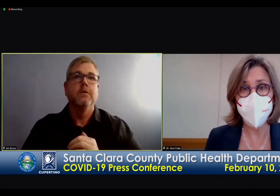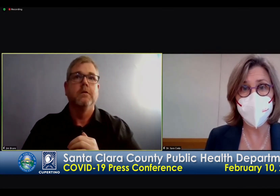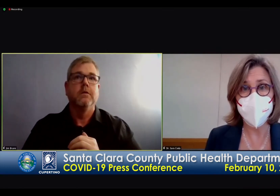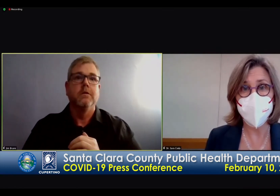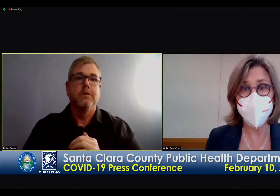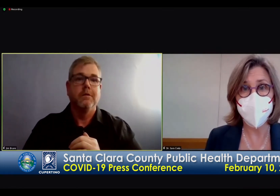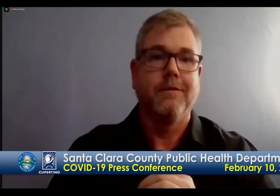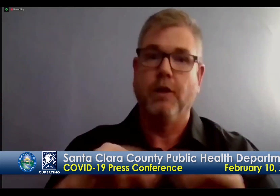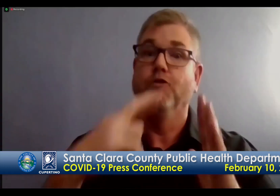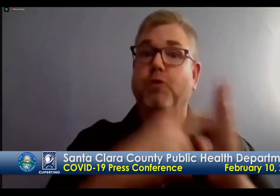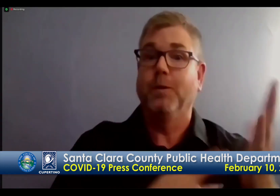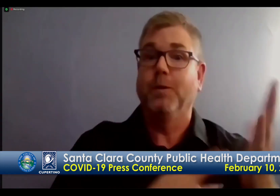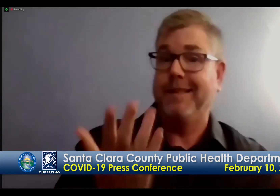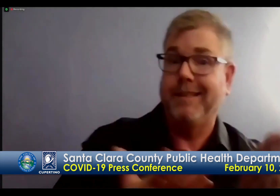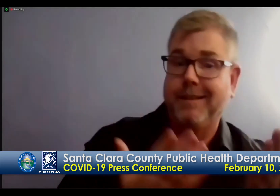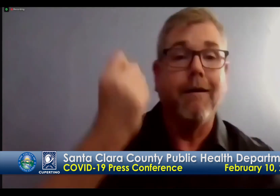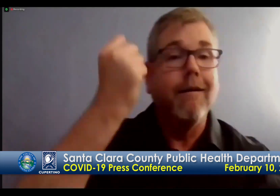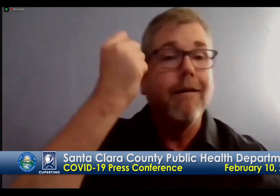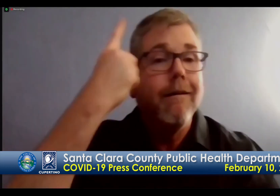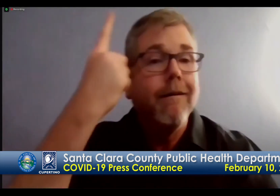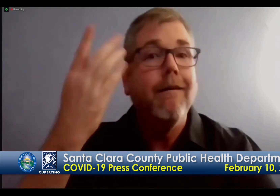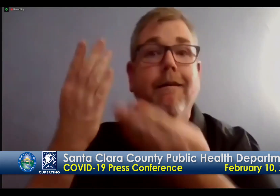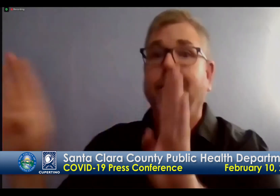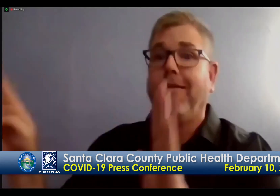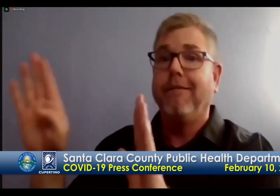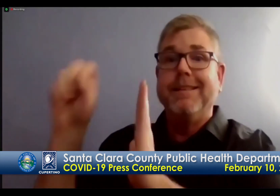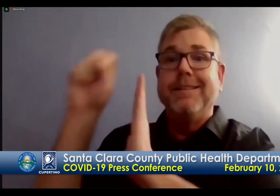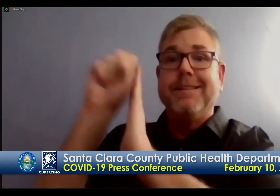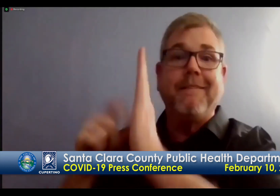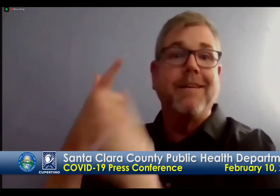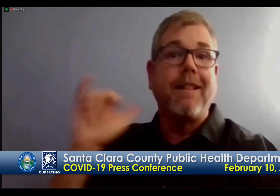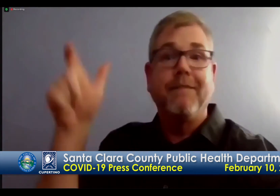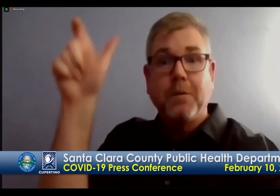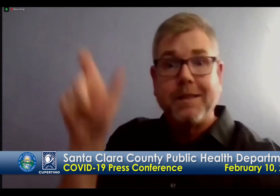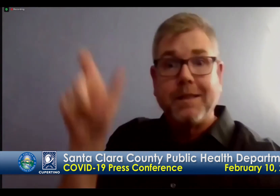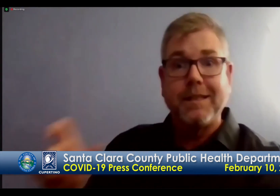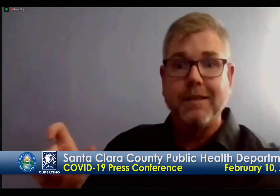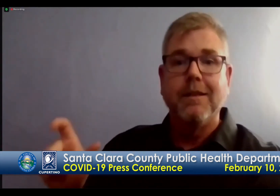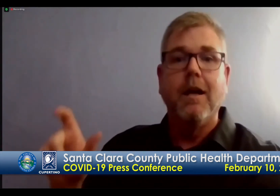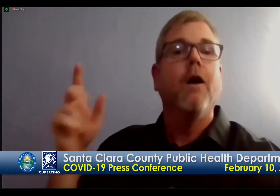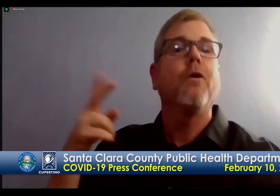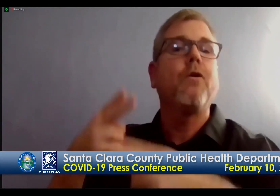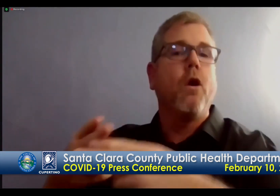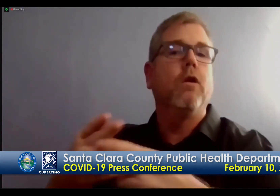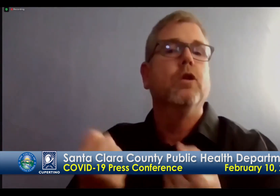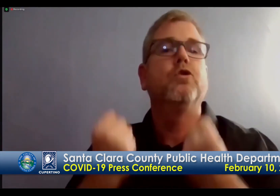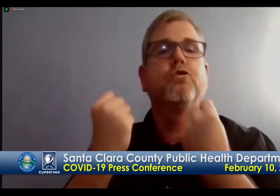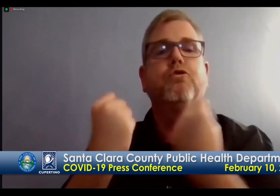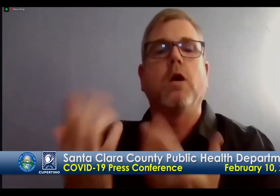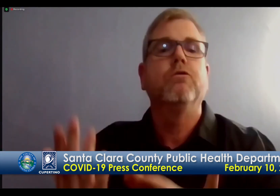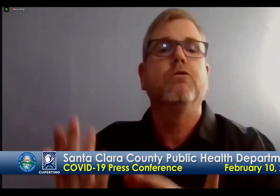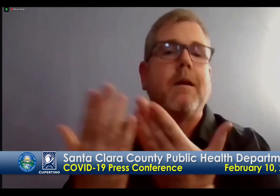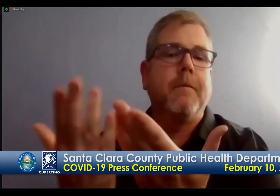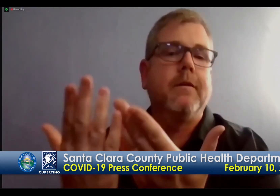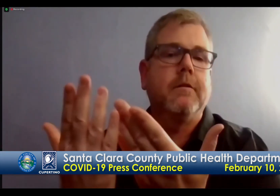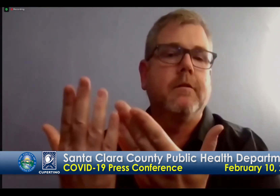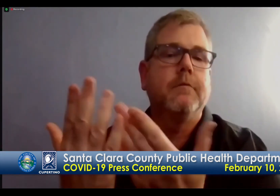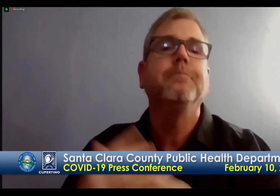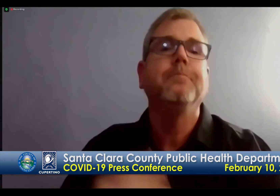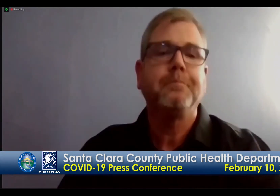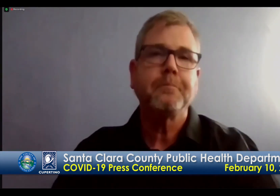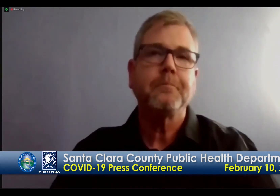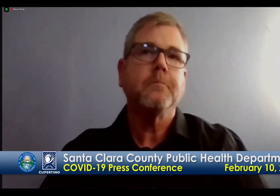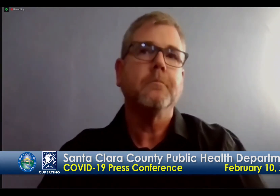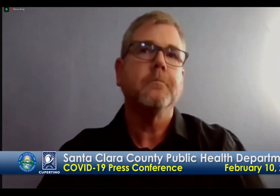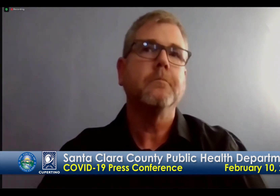Thank you very much. Our next question will come from Paul Rogers with the Mercury News. I'm sending you an unmute request.